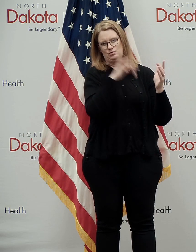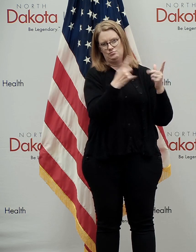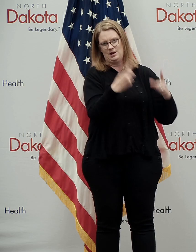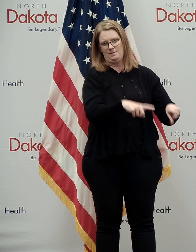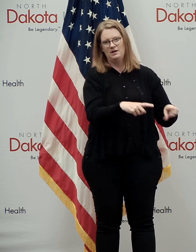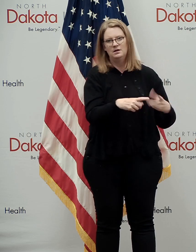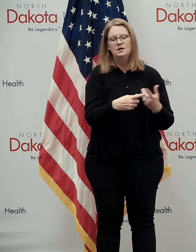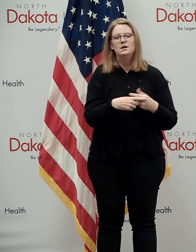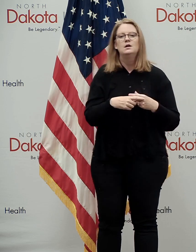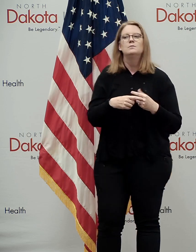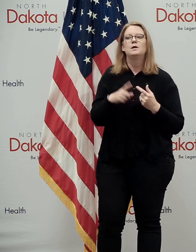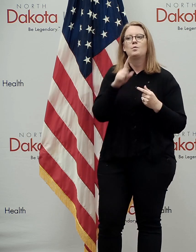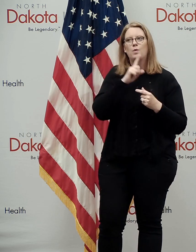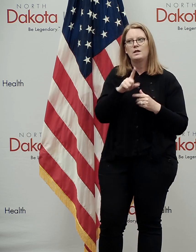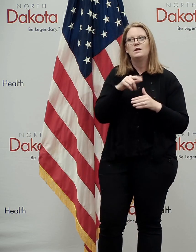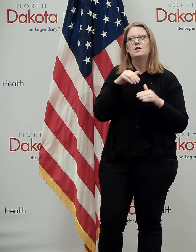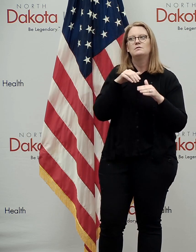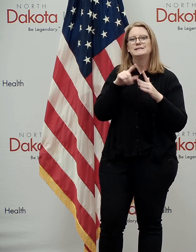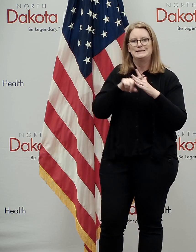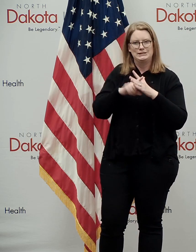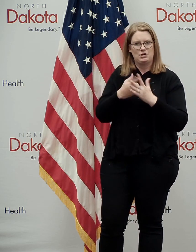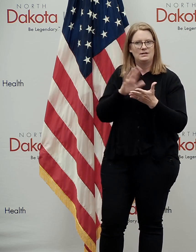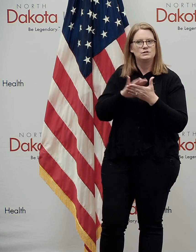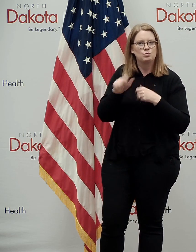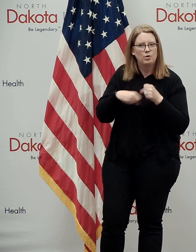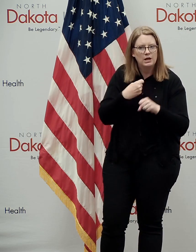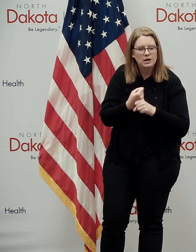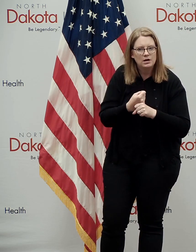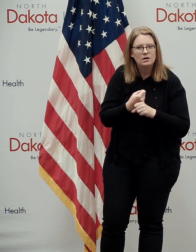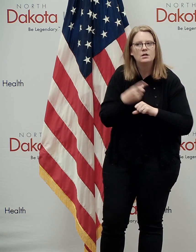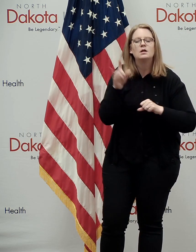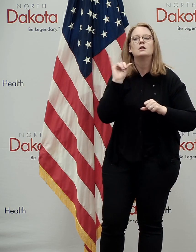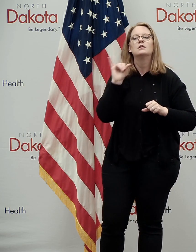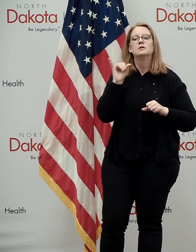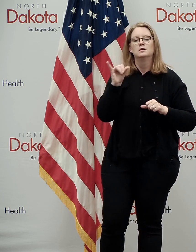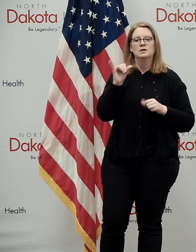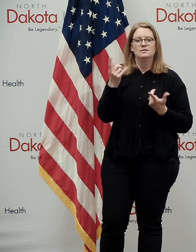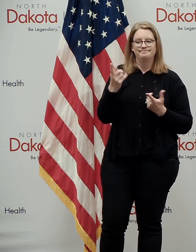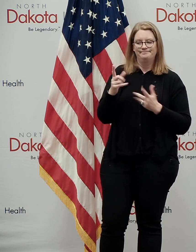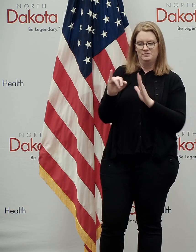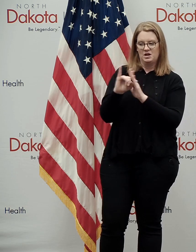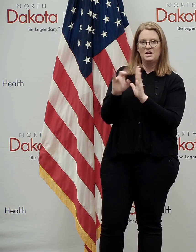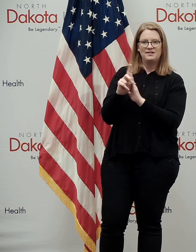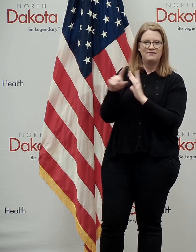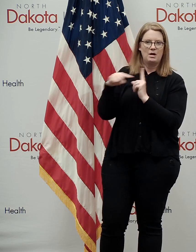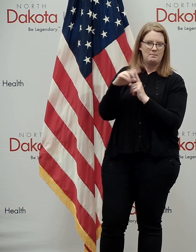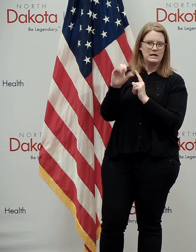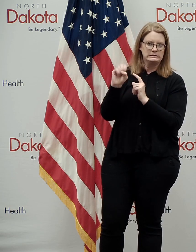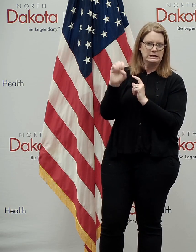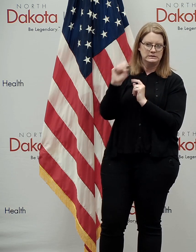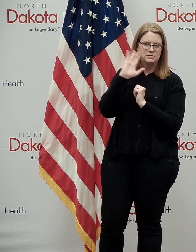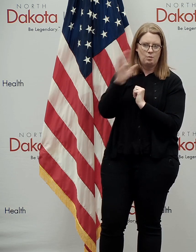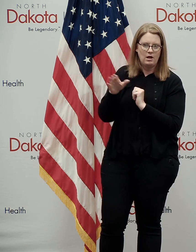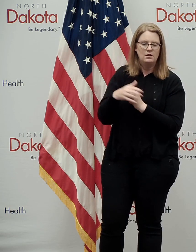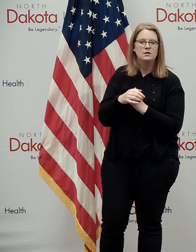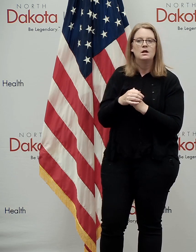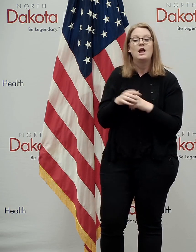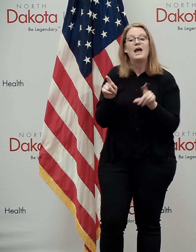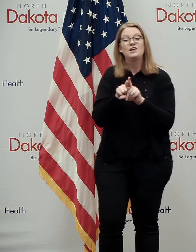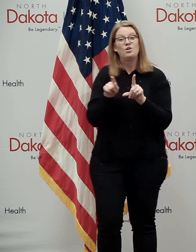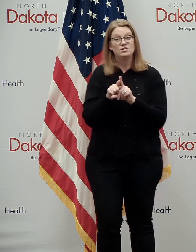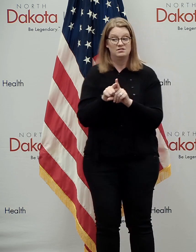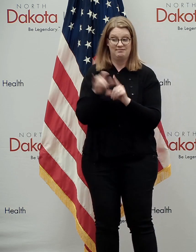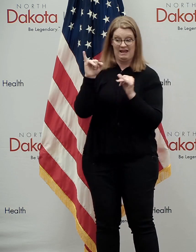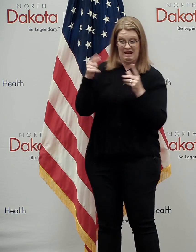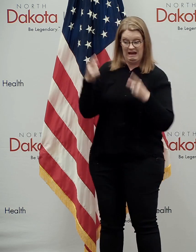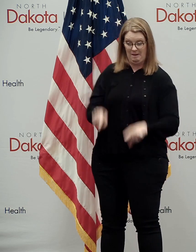going into it with that, the key will be to have that strong partnership and that response available, that when that confirmed